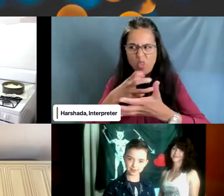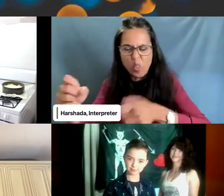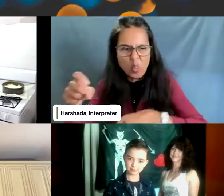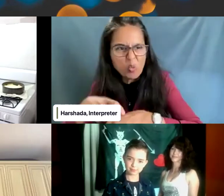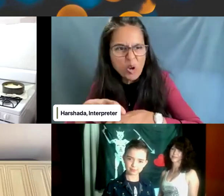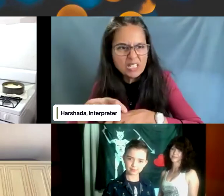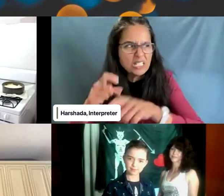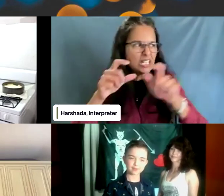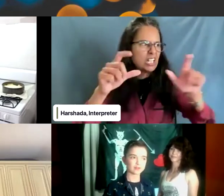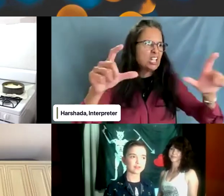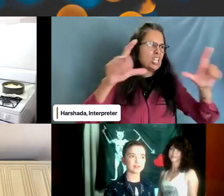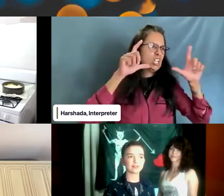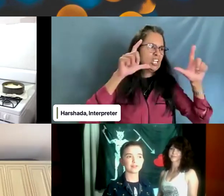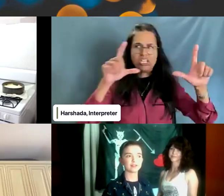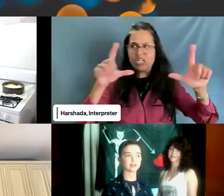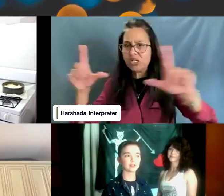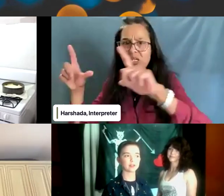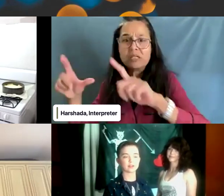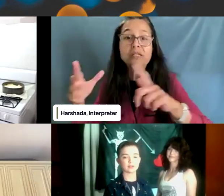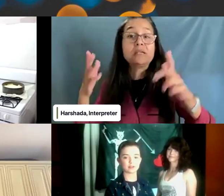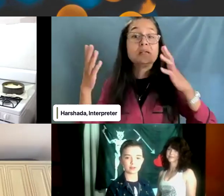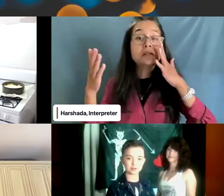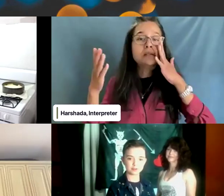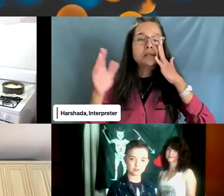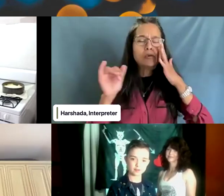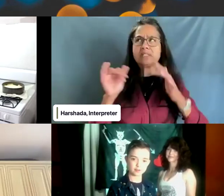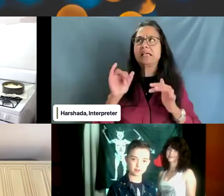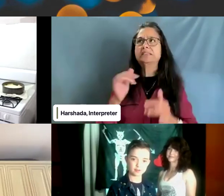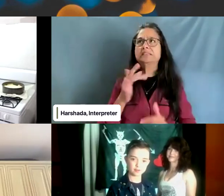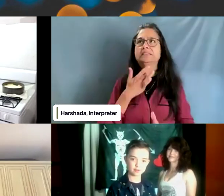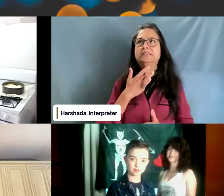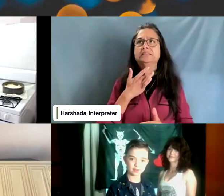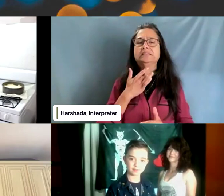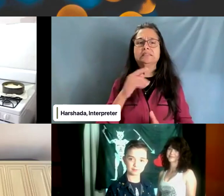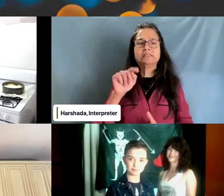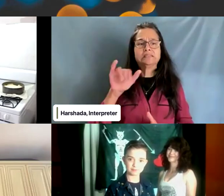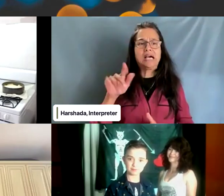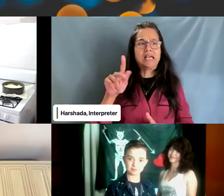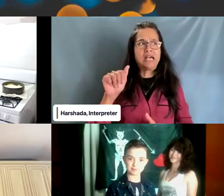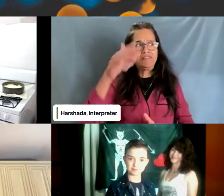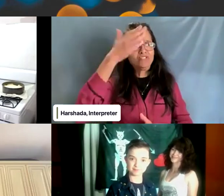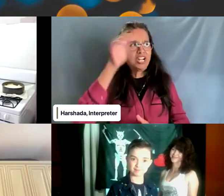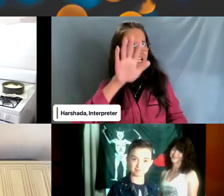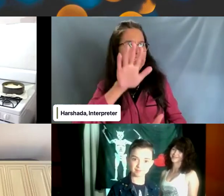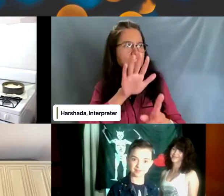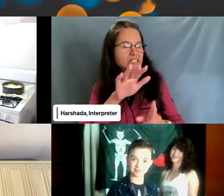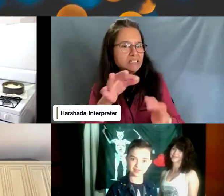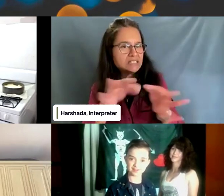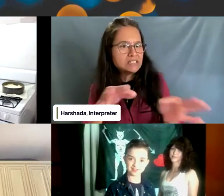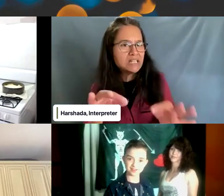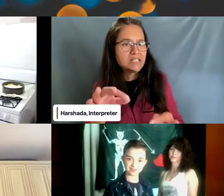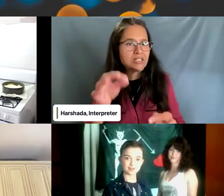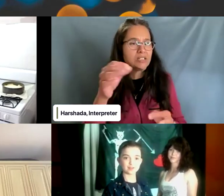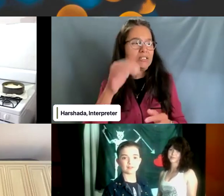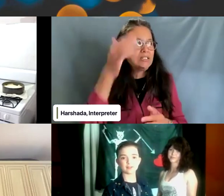and um, I was like, "Oh, Taika forgot his line," not knowing that he was waiting for the camera